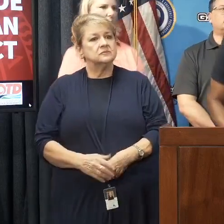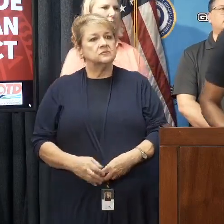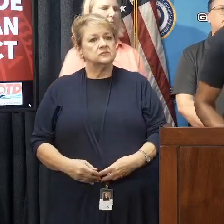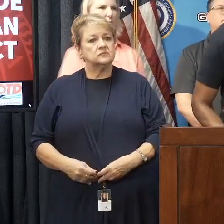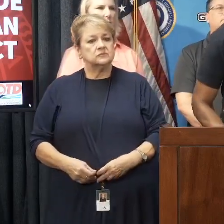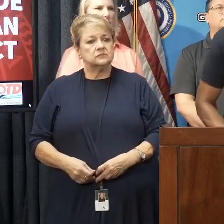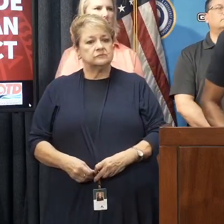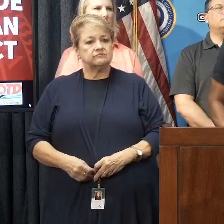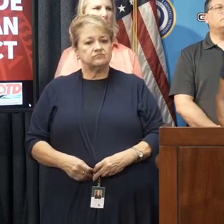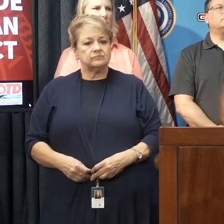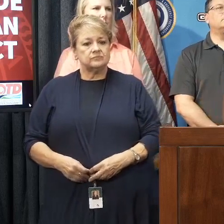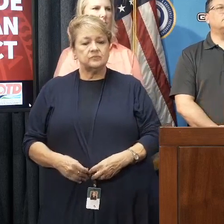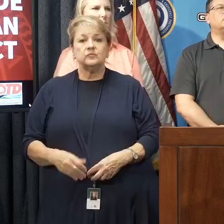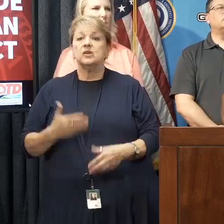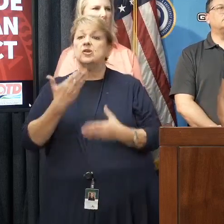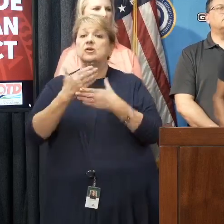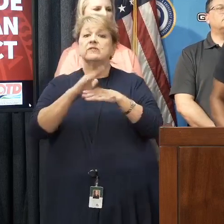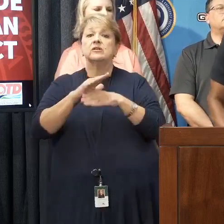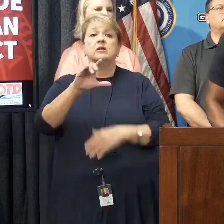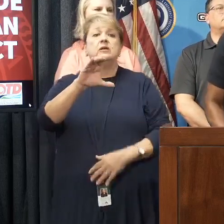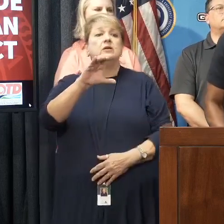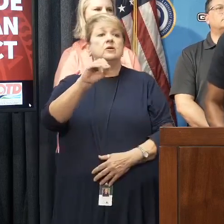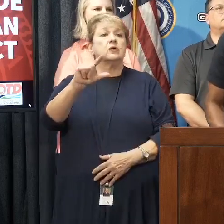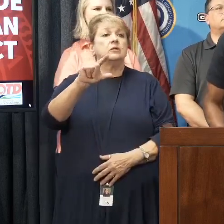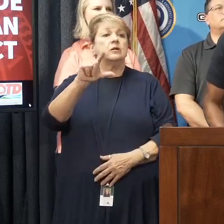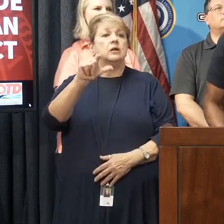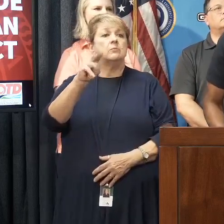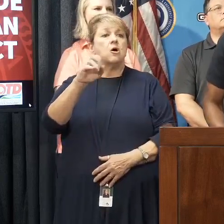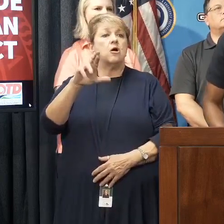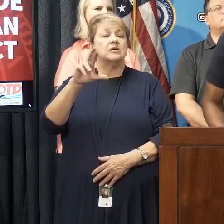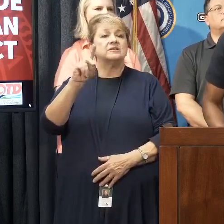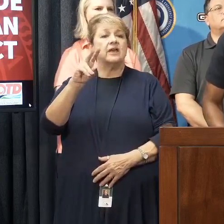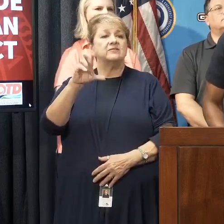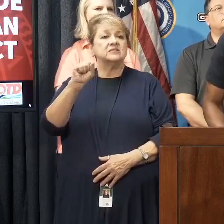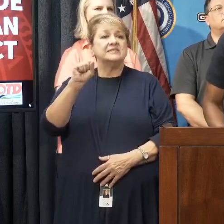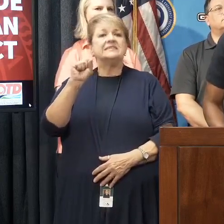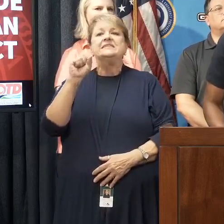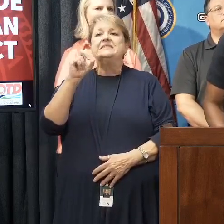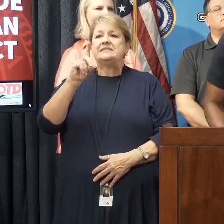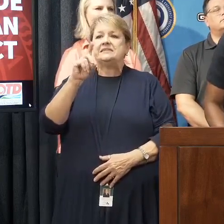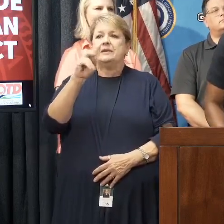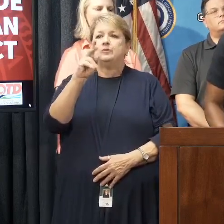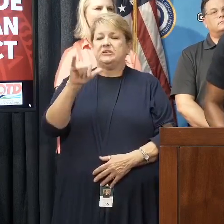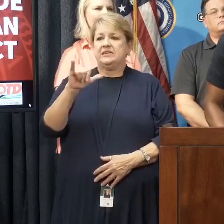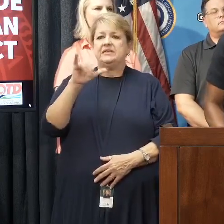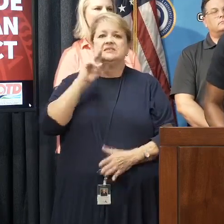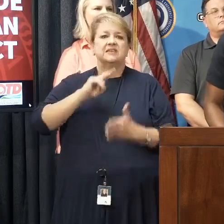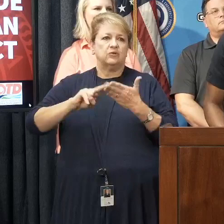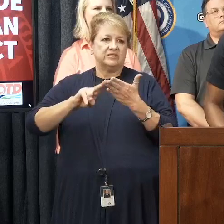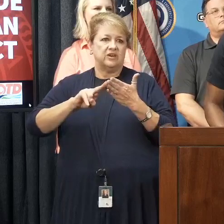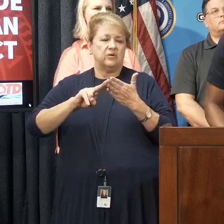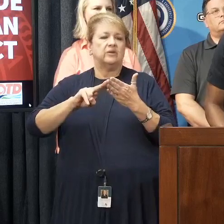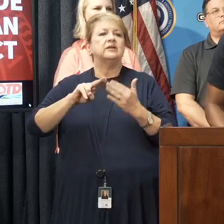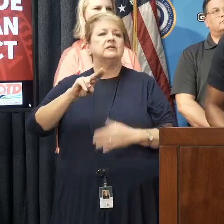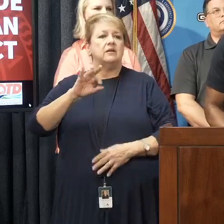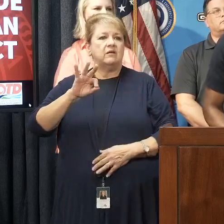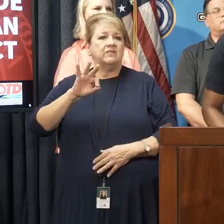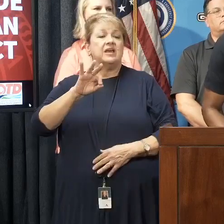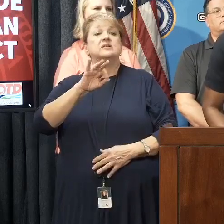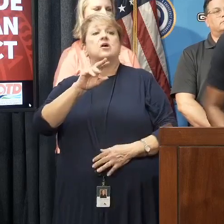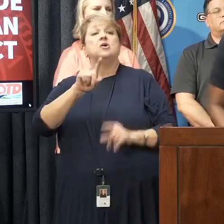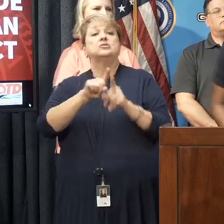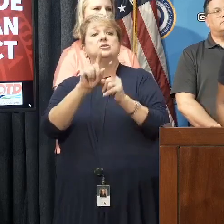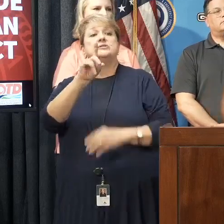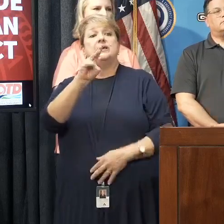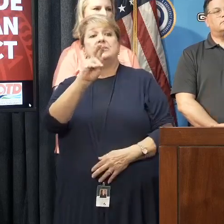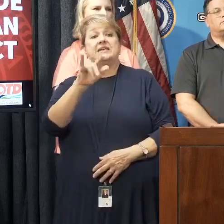Good afternoon. Colonel Lamar Davis, Deputy Secretary of Public Safety Services and Superintendent of Louisiana State Police.